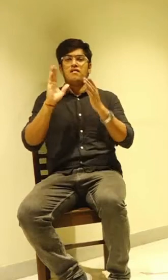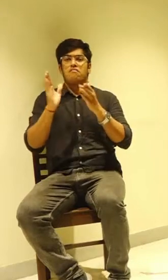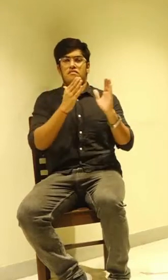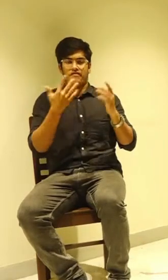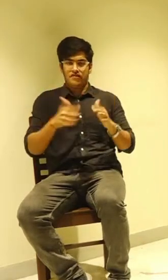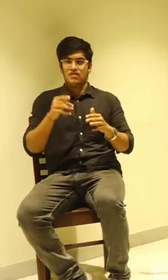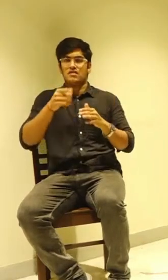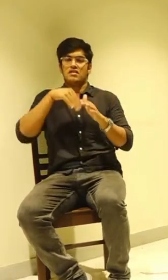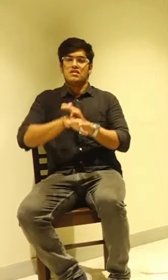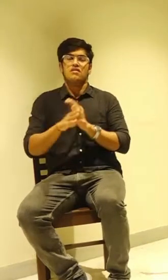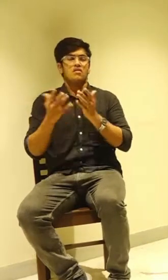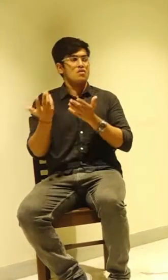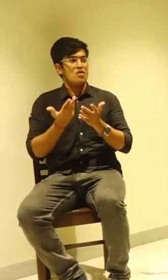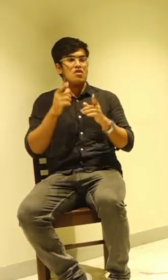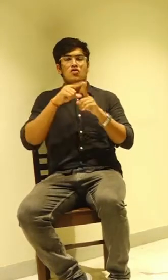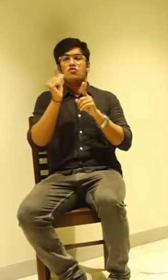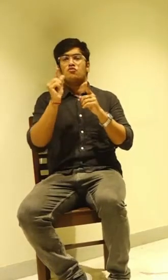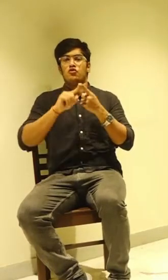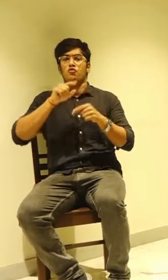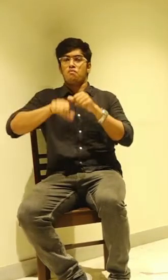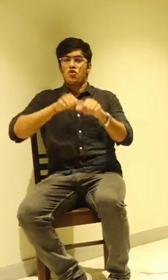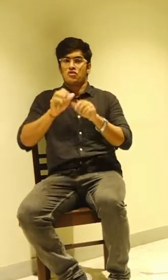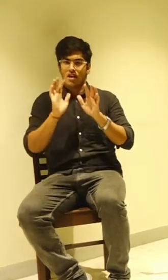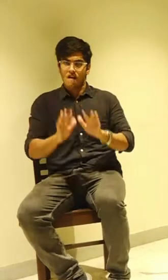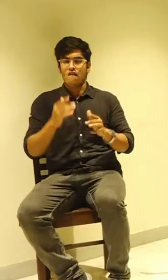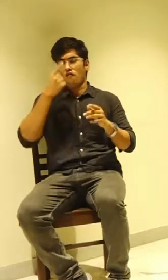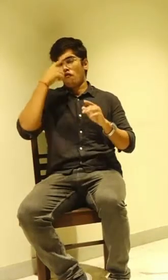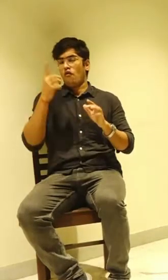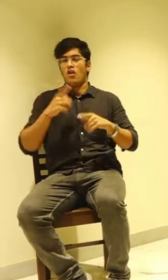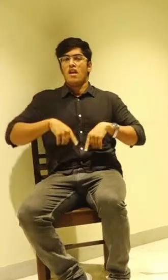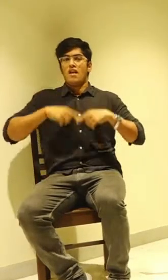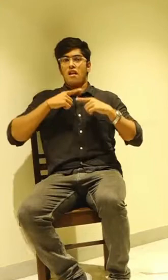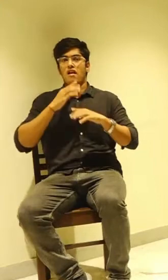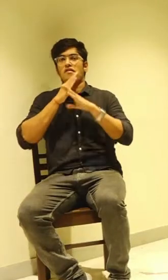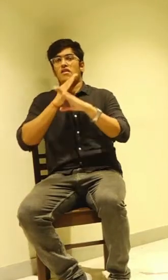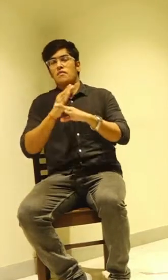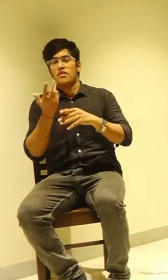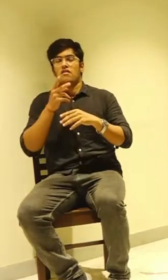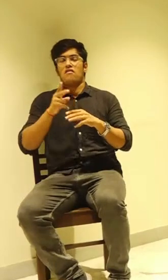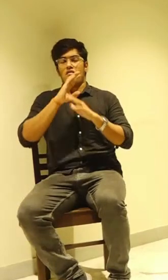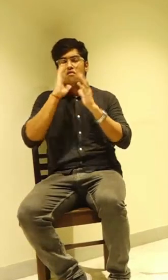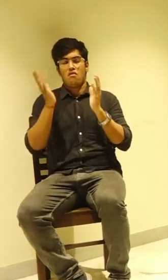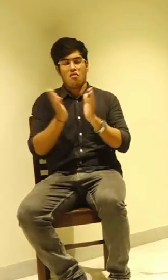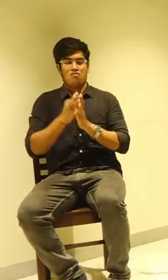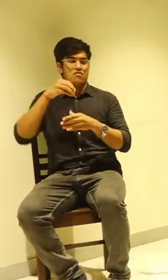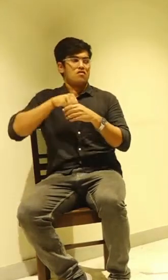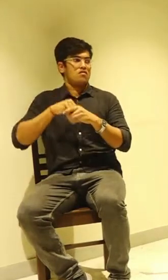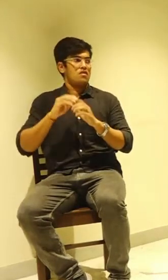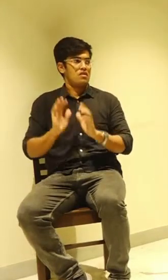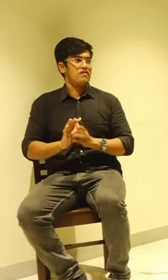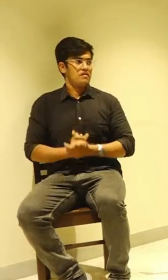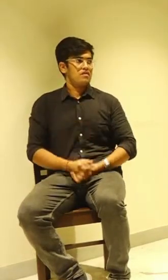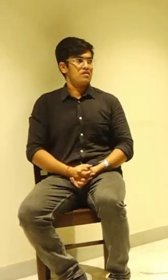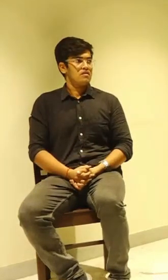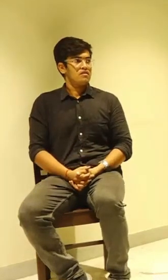process exists to protect life and personal liberty, as you said, against detention, against other forms of assaults on personal liberty. But